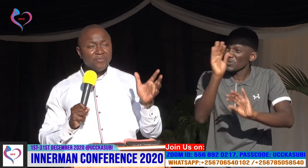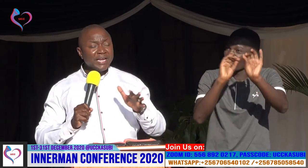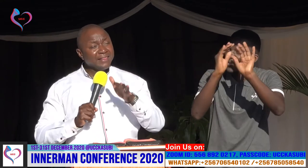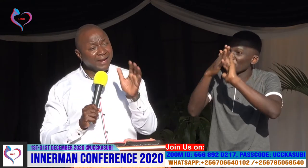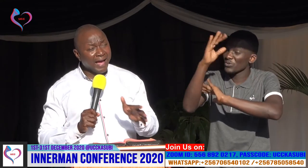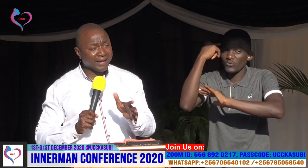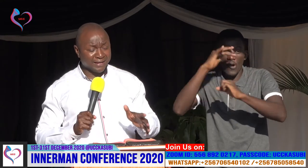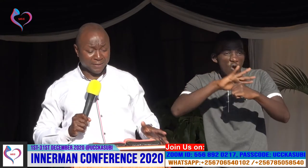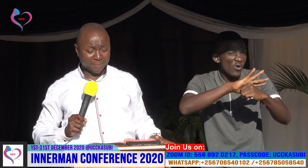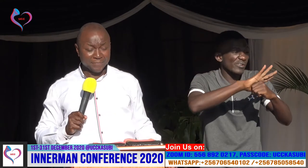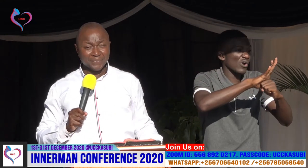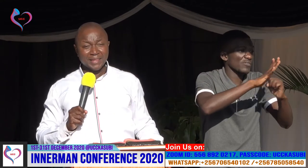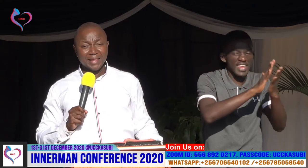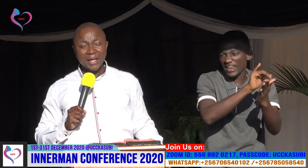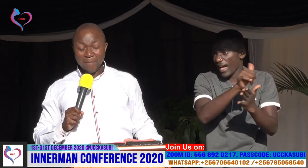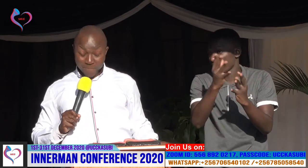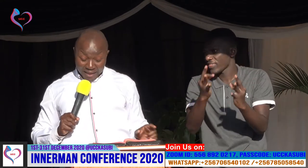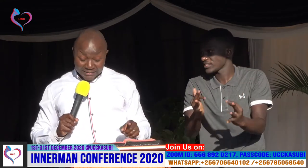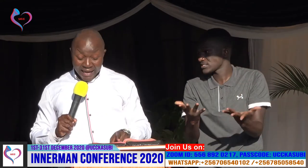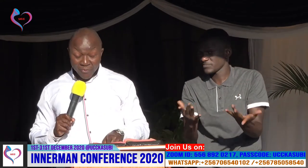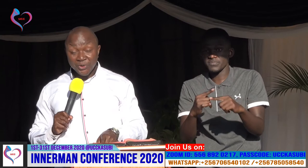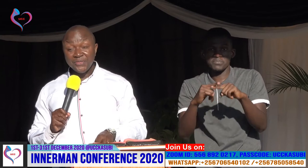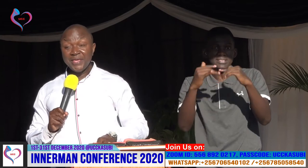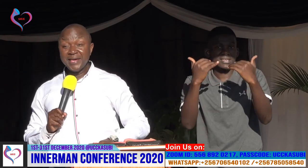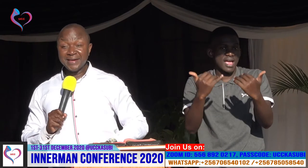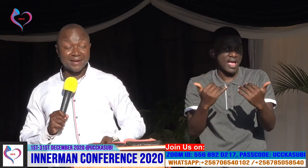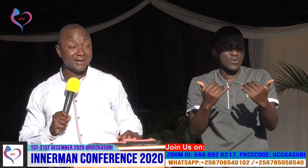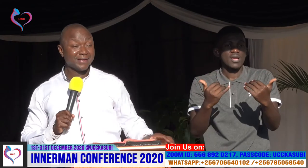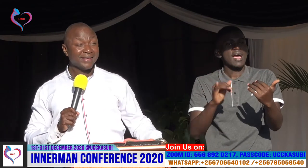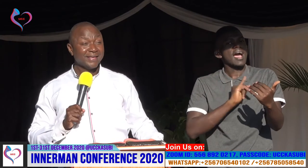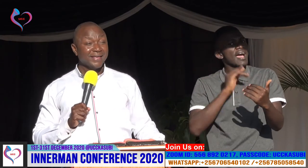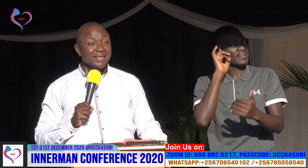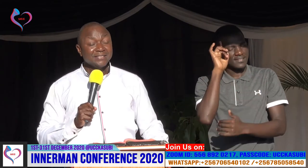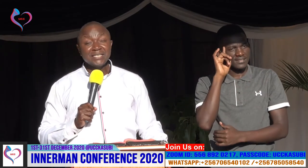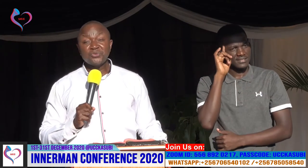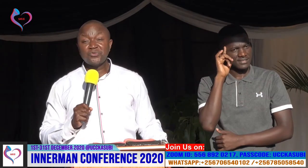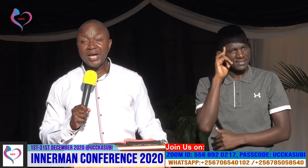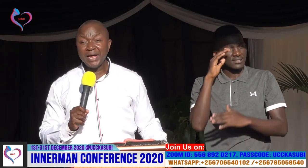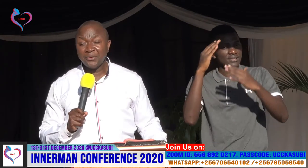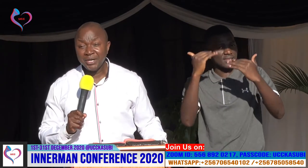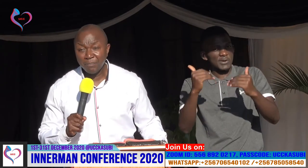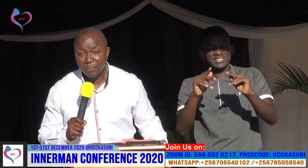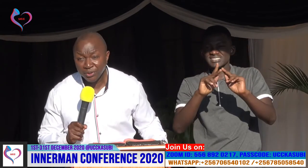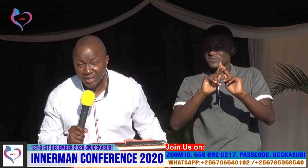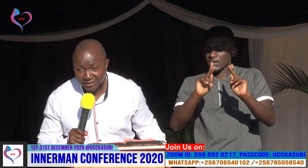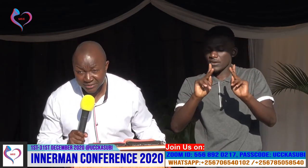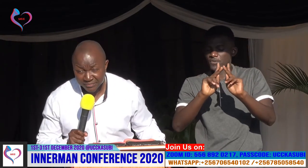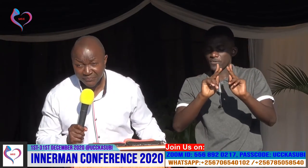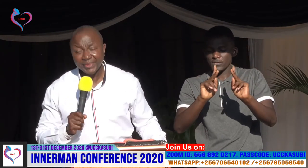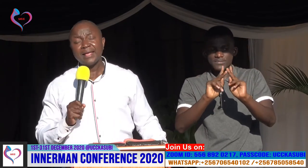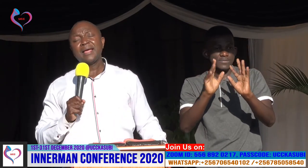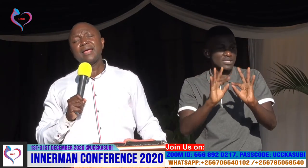for COVID and the like. Tumunonyeza olwa COVID n'ebintu ebirala. That I would think. Naye nandirowoozezza. It is very important